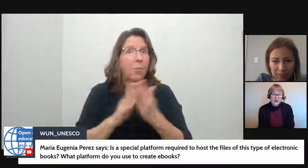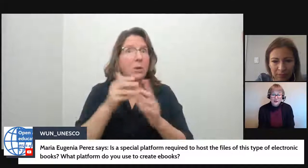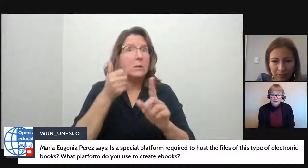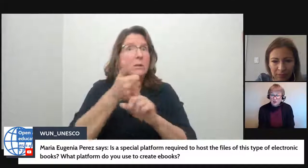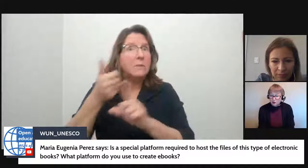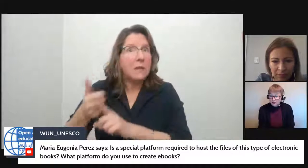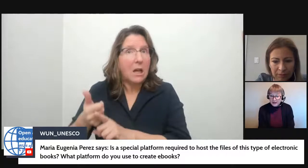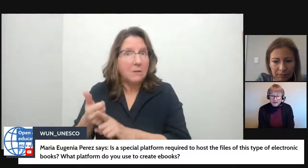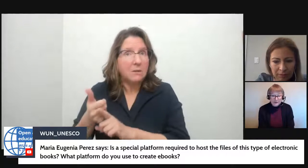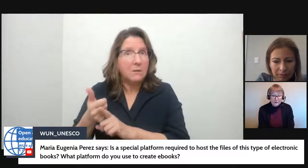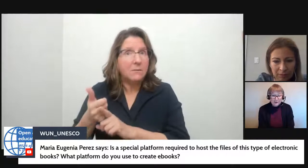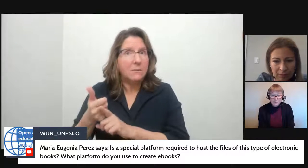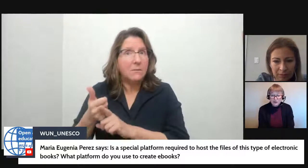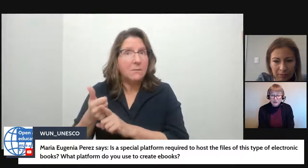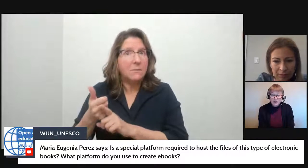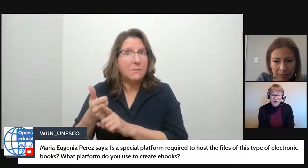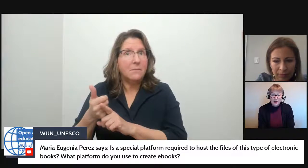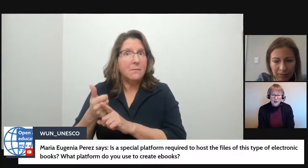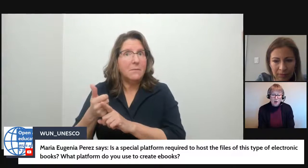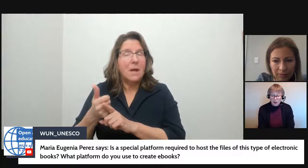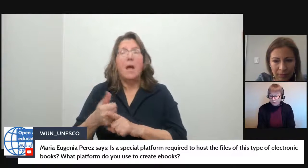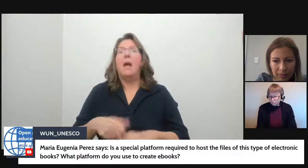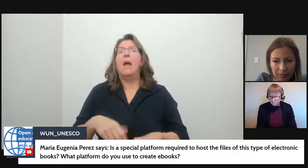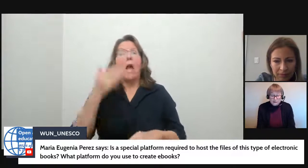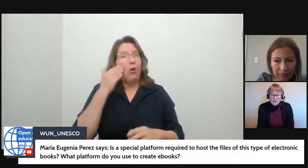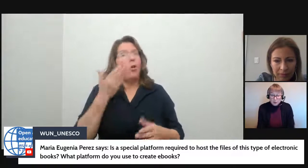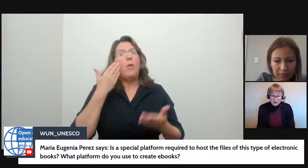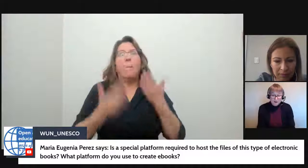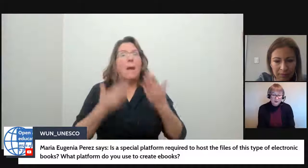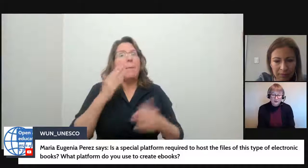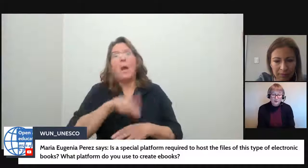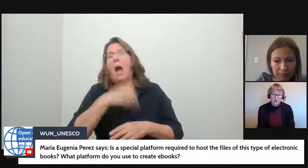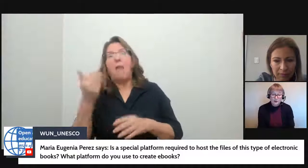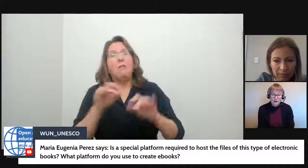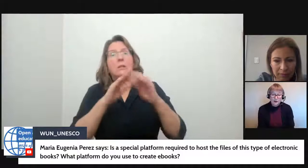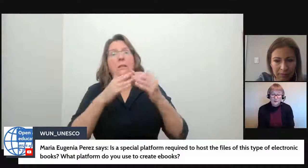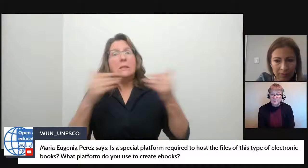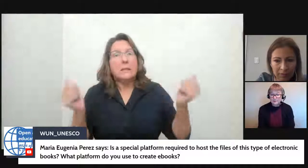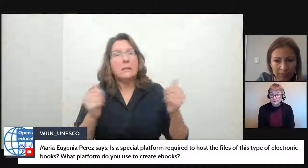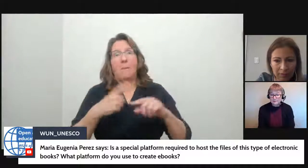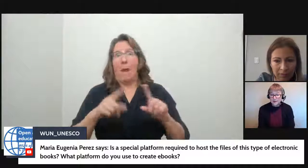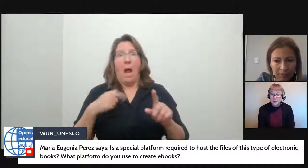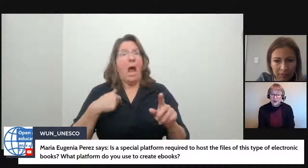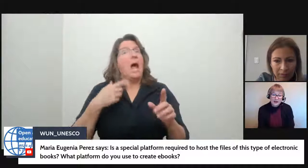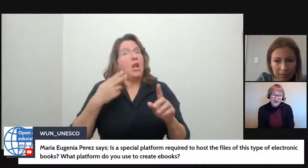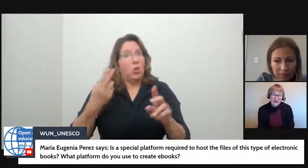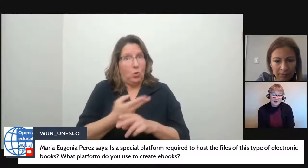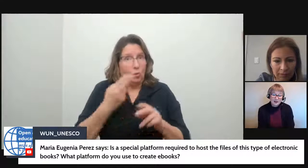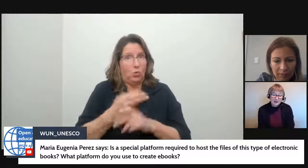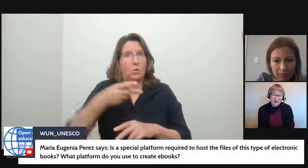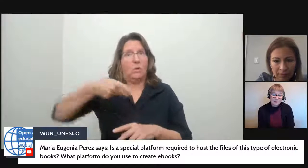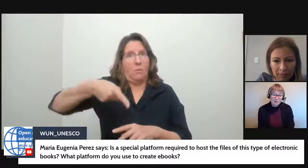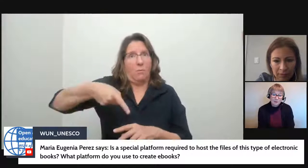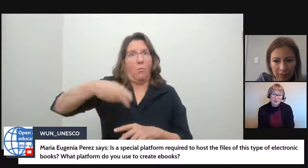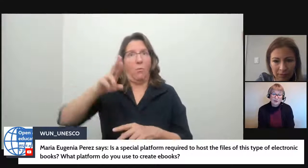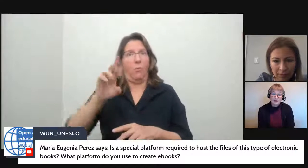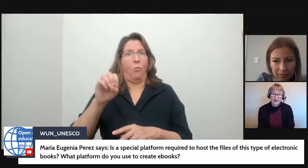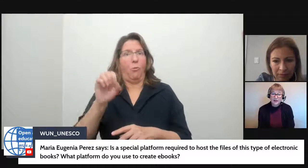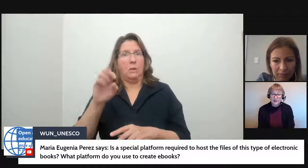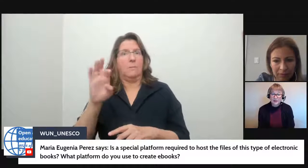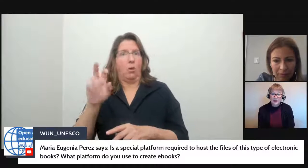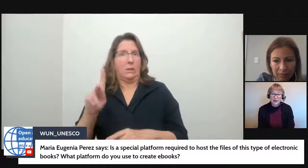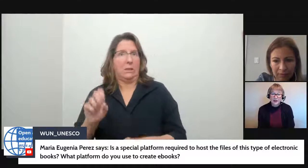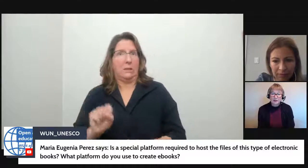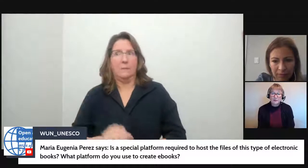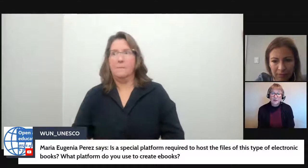and then you can start creating and publishing ebooks. And like I said, I'll talk a little bit more about